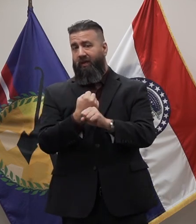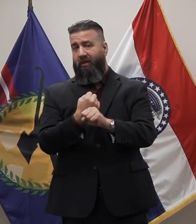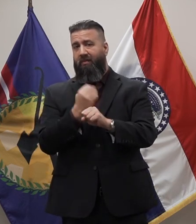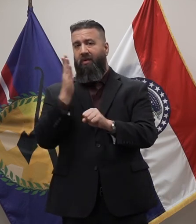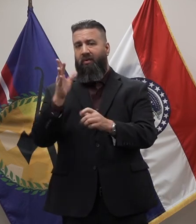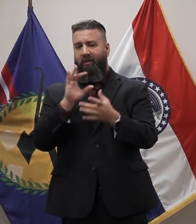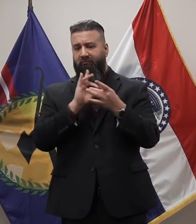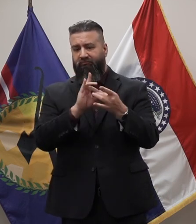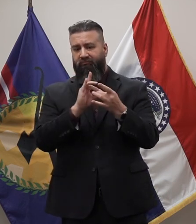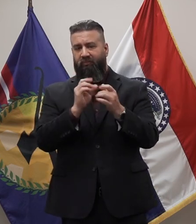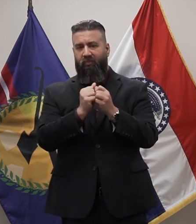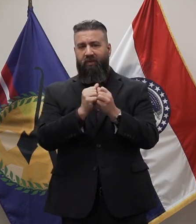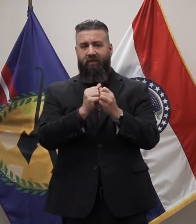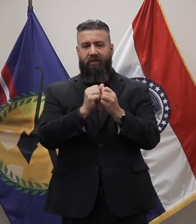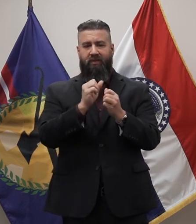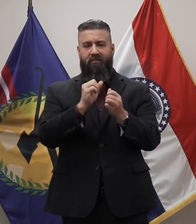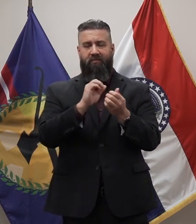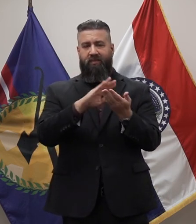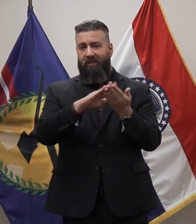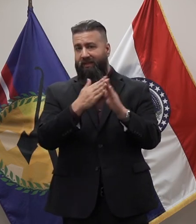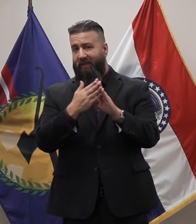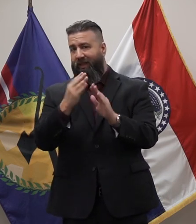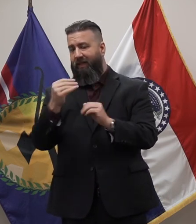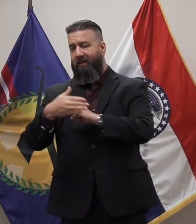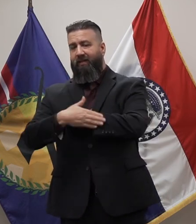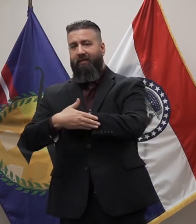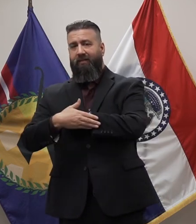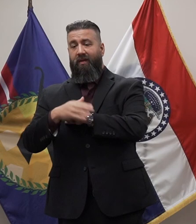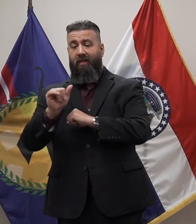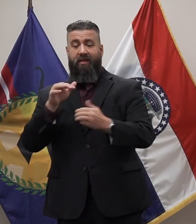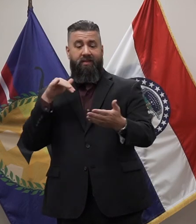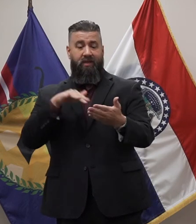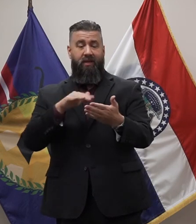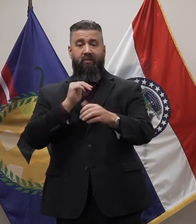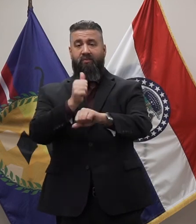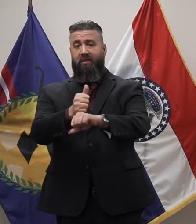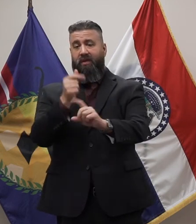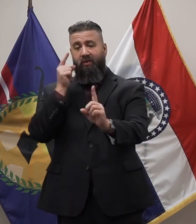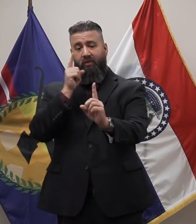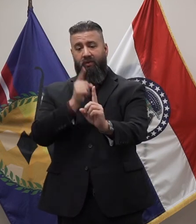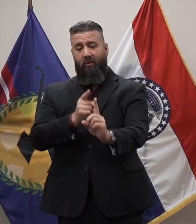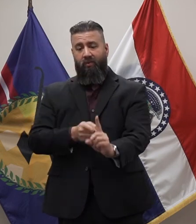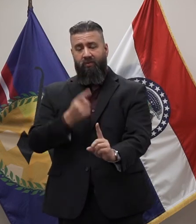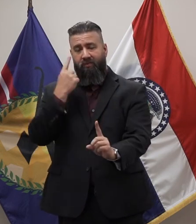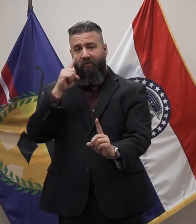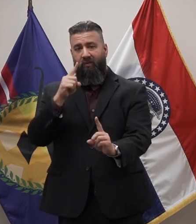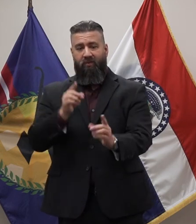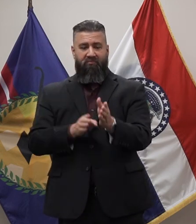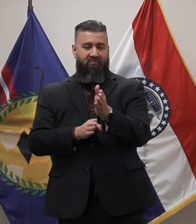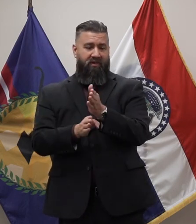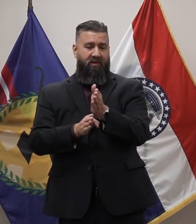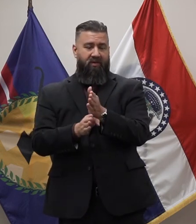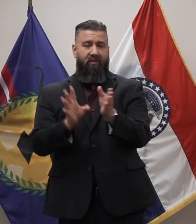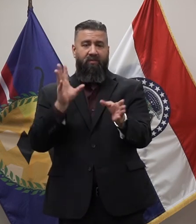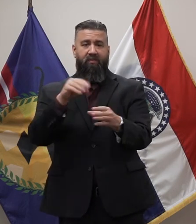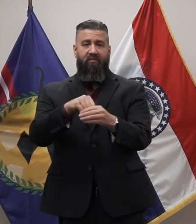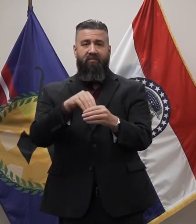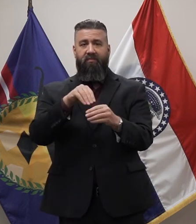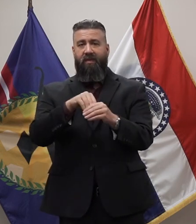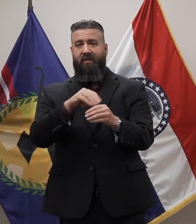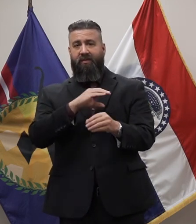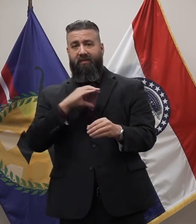process by St. Louis City and St. Louis County. That study will set goals for minority participation in